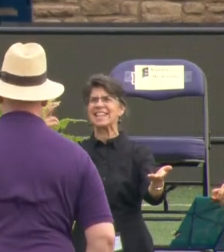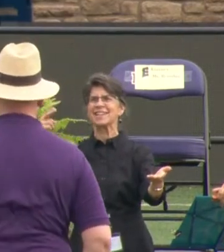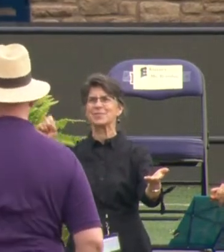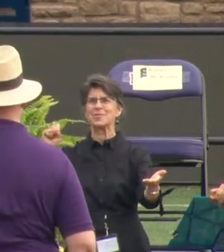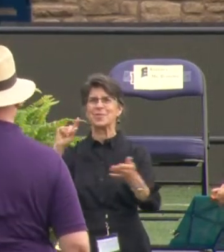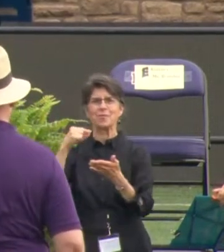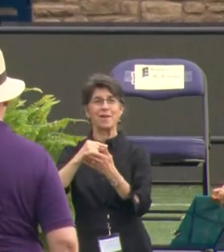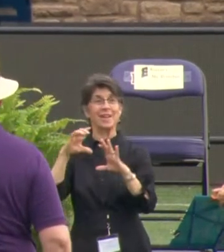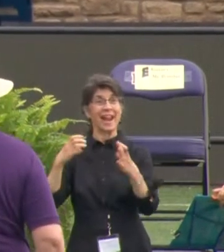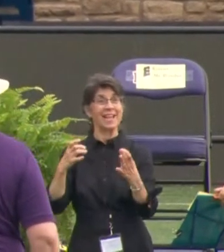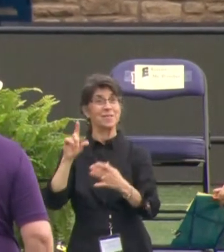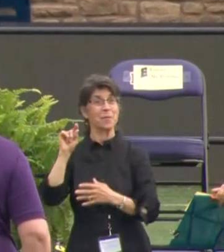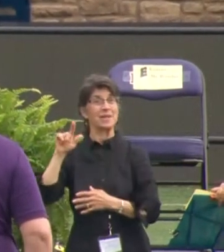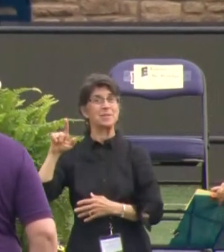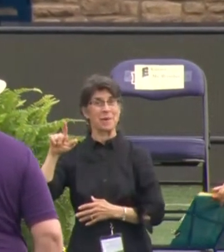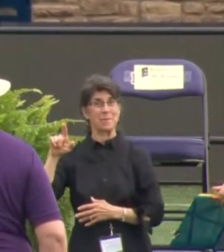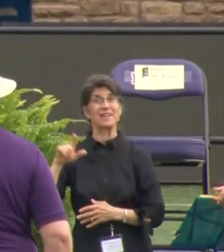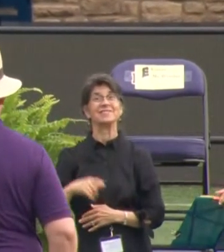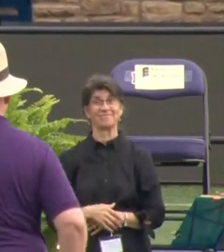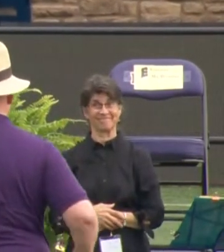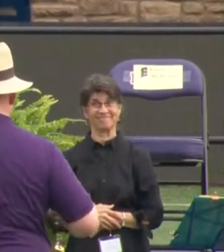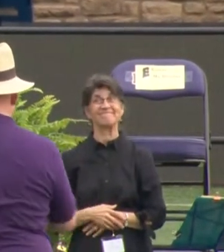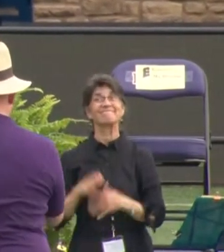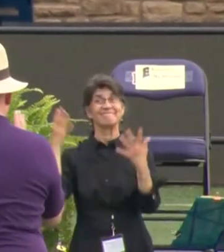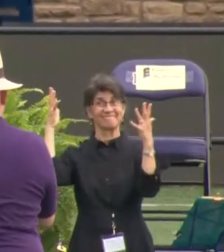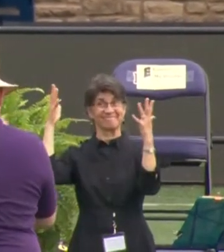class of 2021.